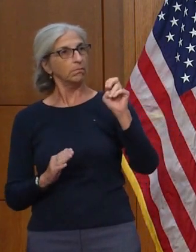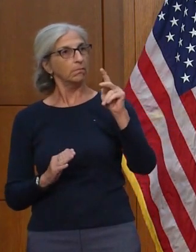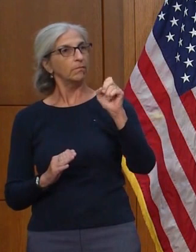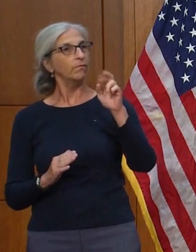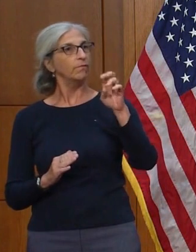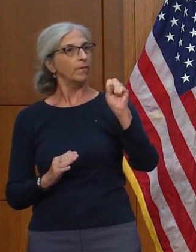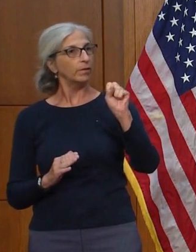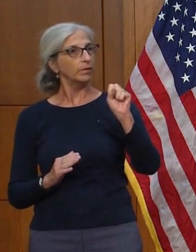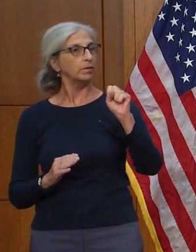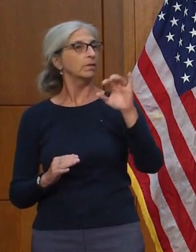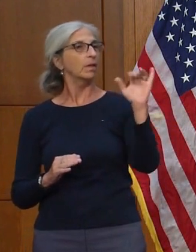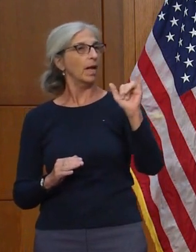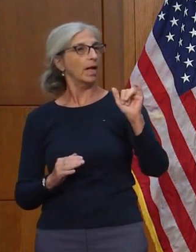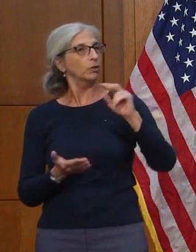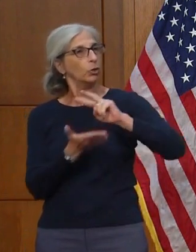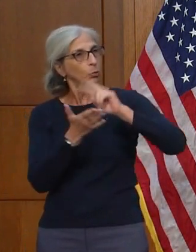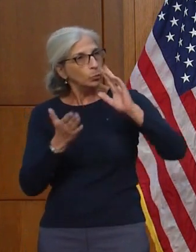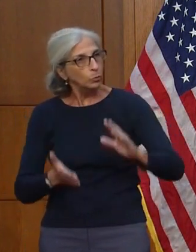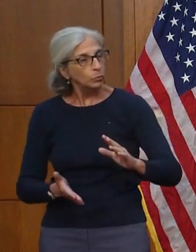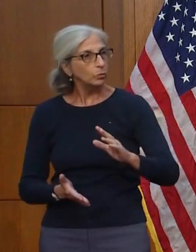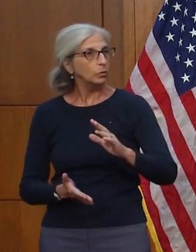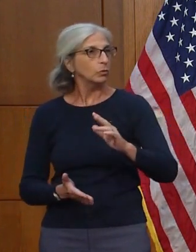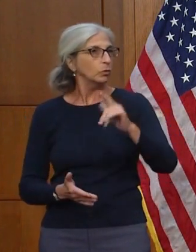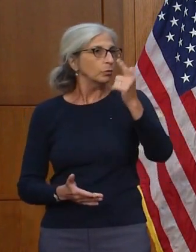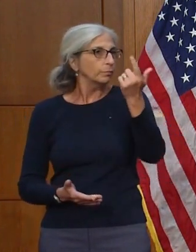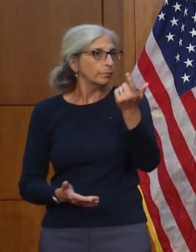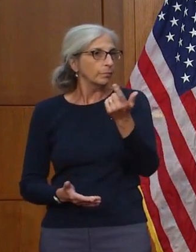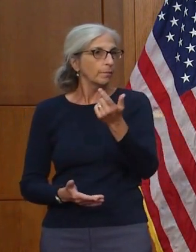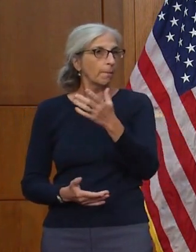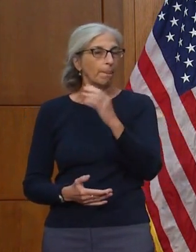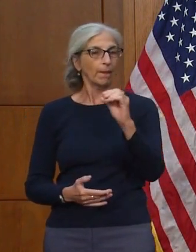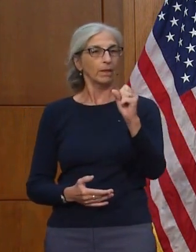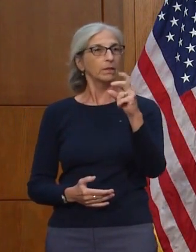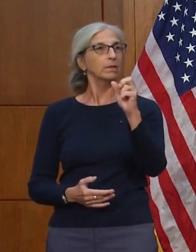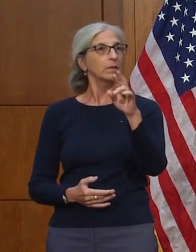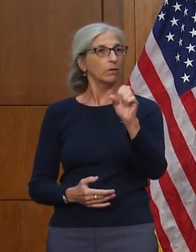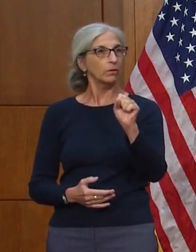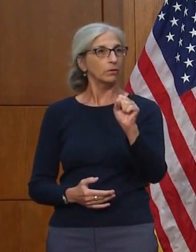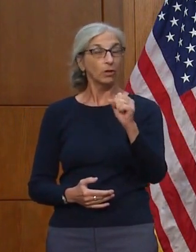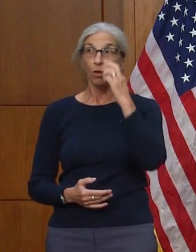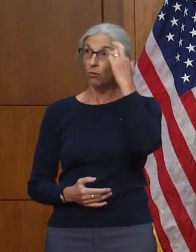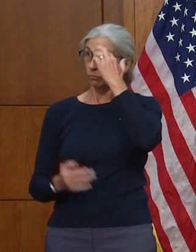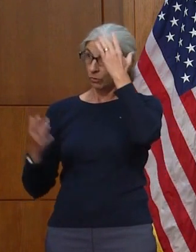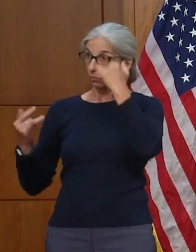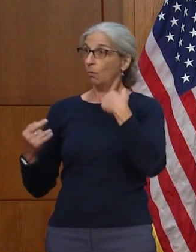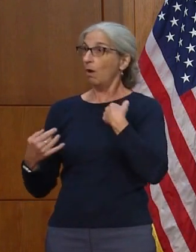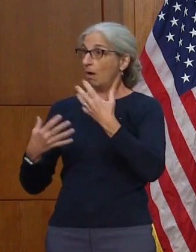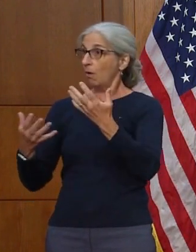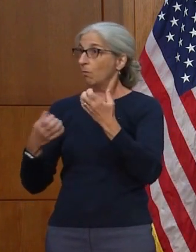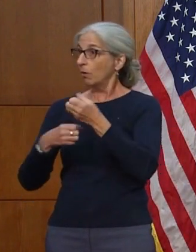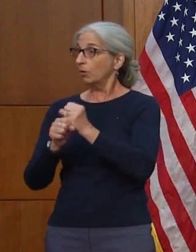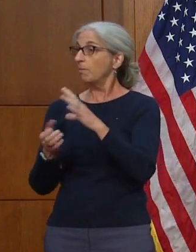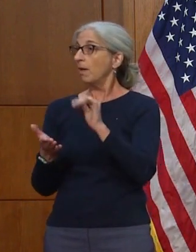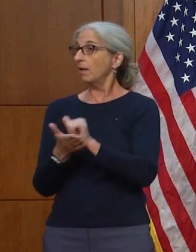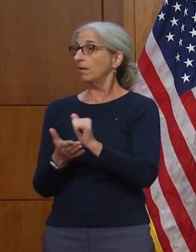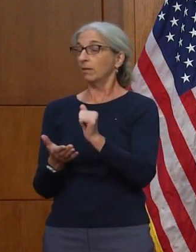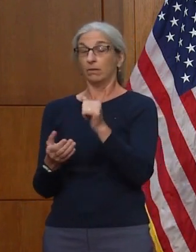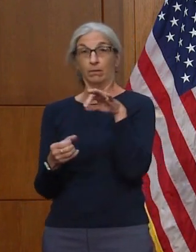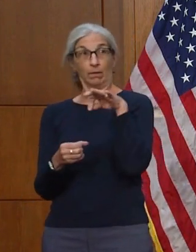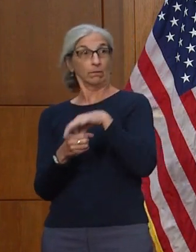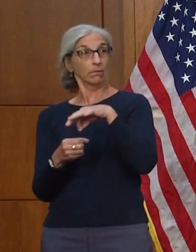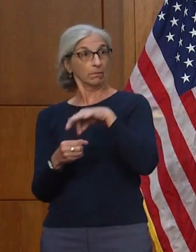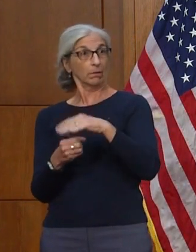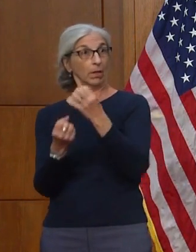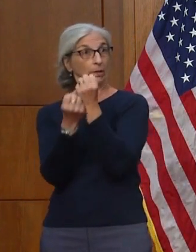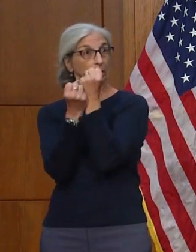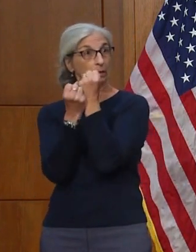And so, as I've said all along, and one of the reasons that I want to make this election as secure as we can to